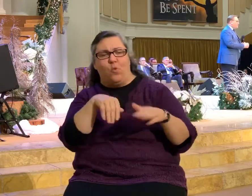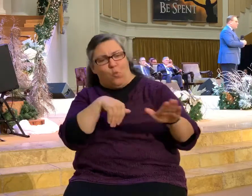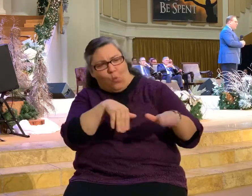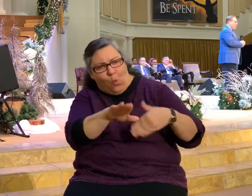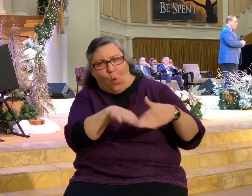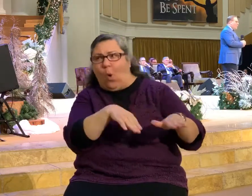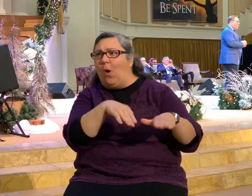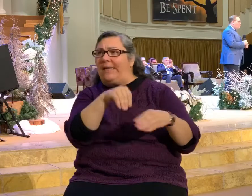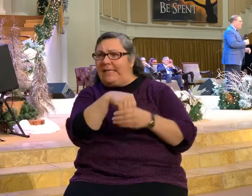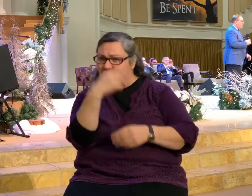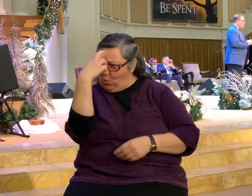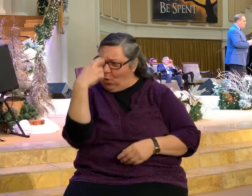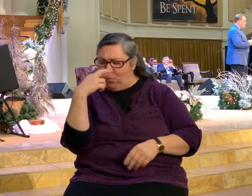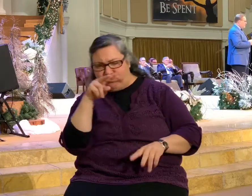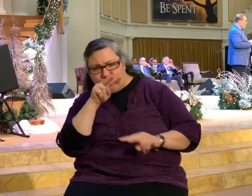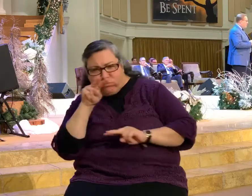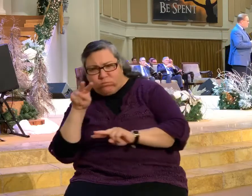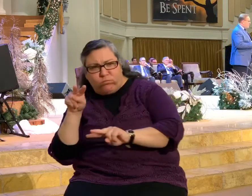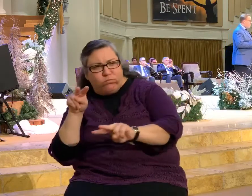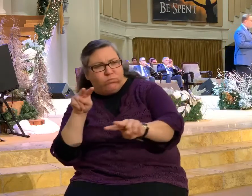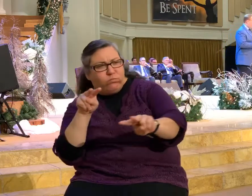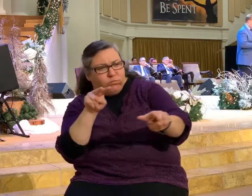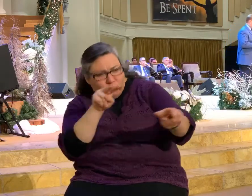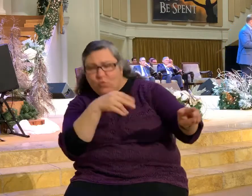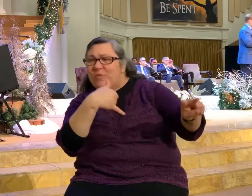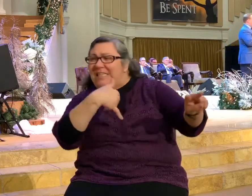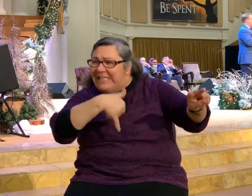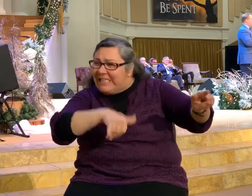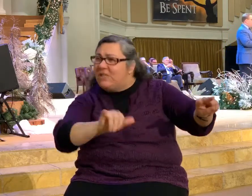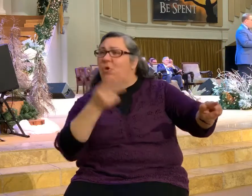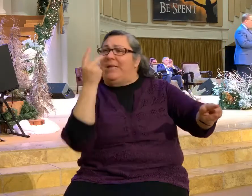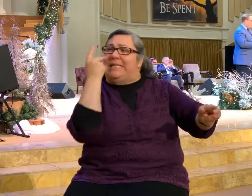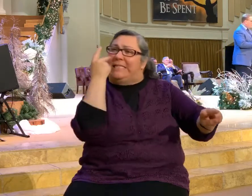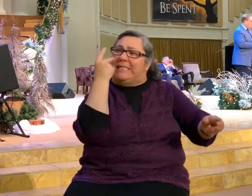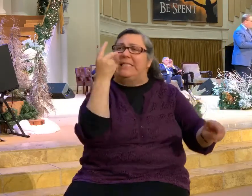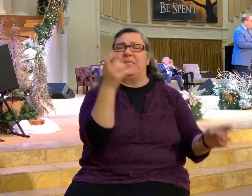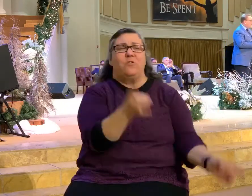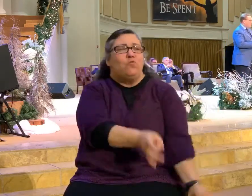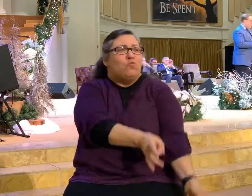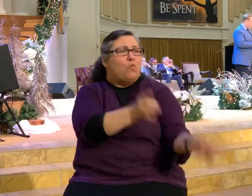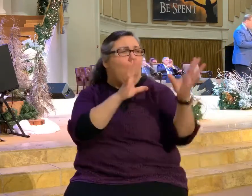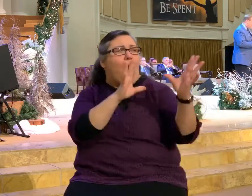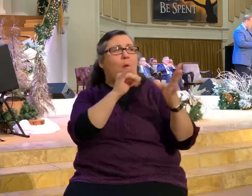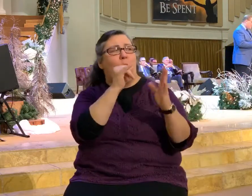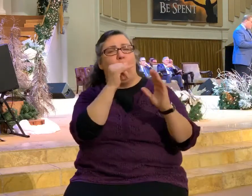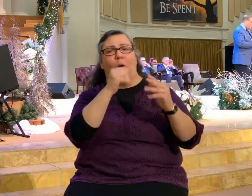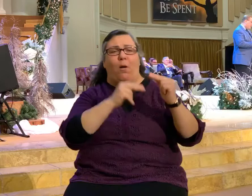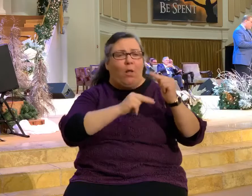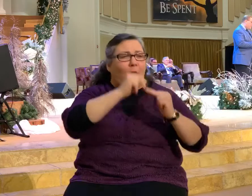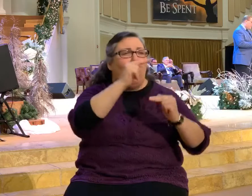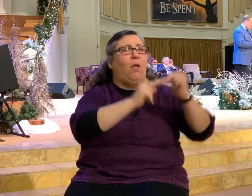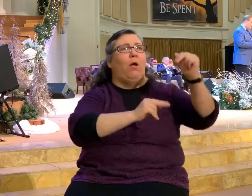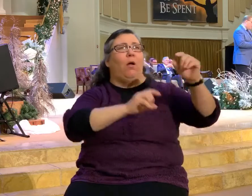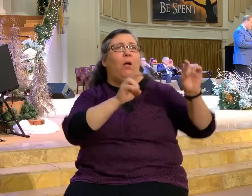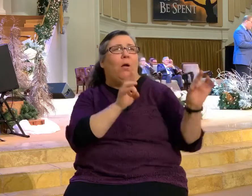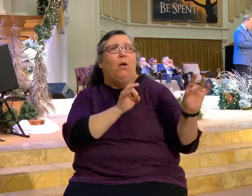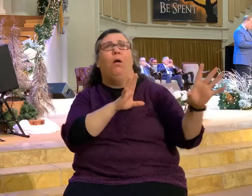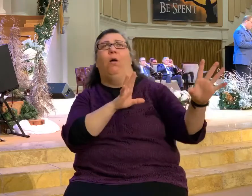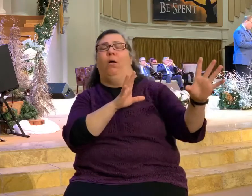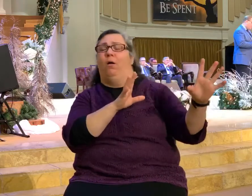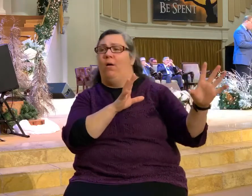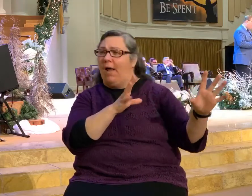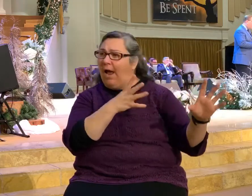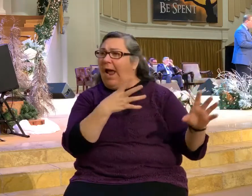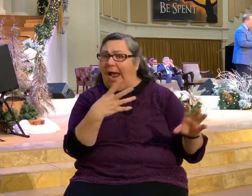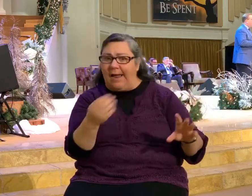of historic Rome, you can still see the magnificence of its artisans, its architects and builders, and